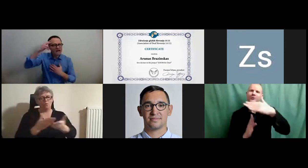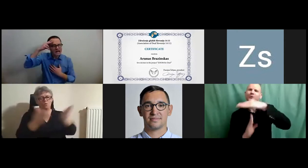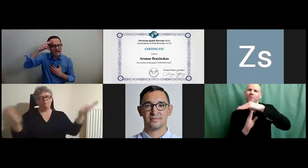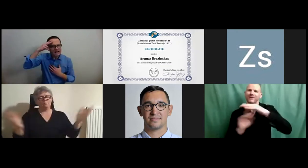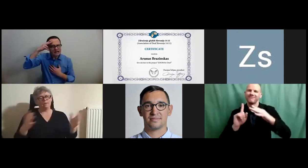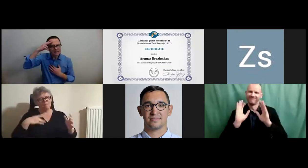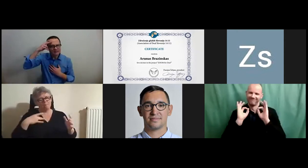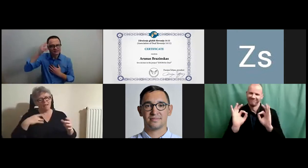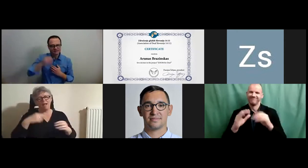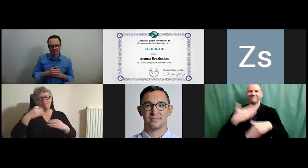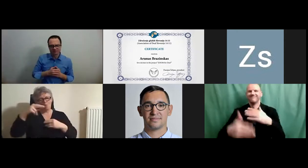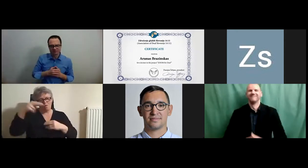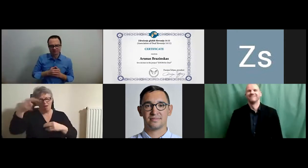much.